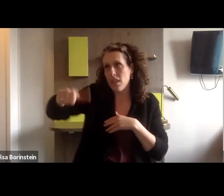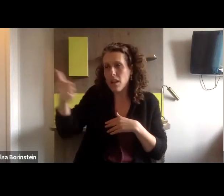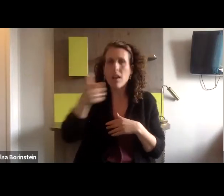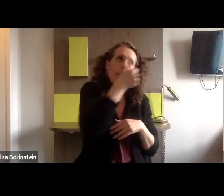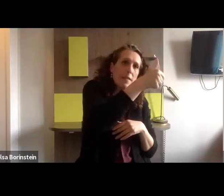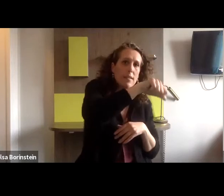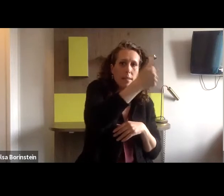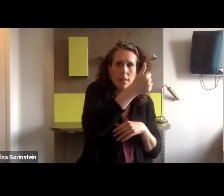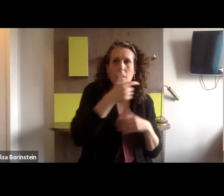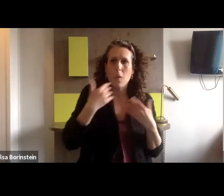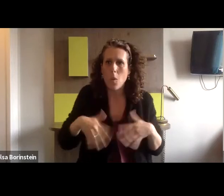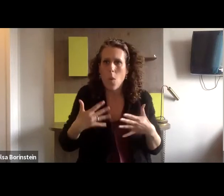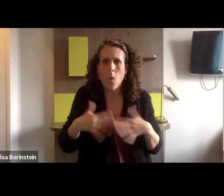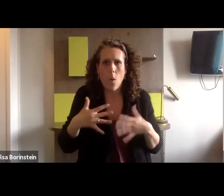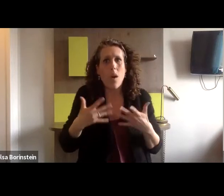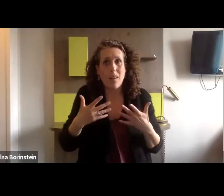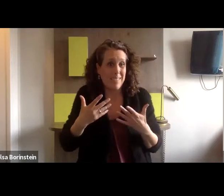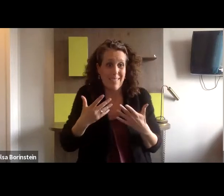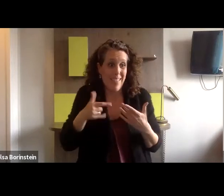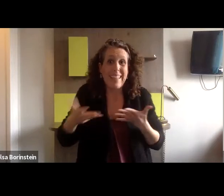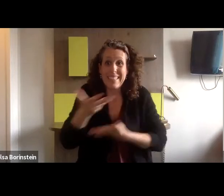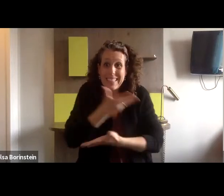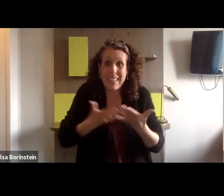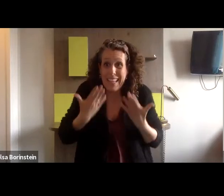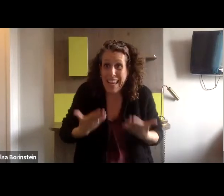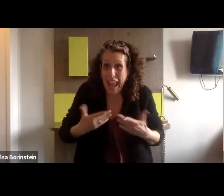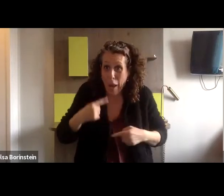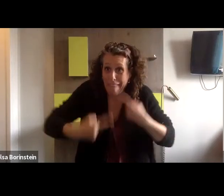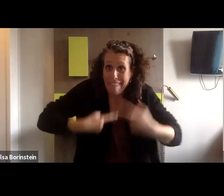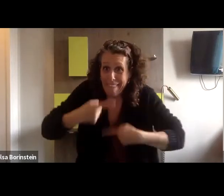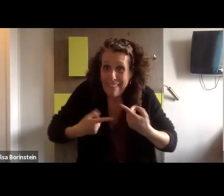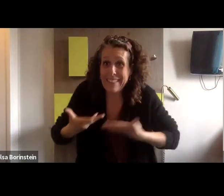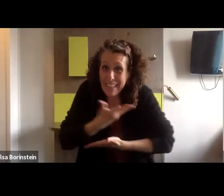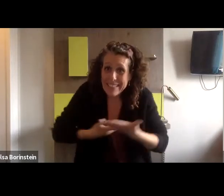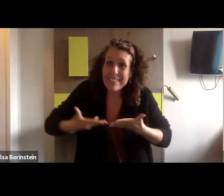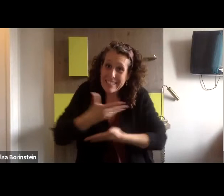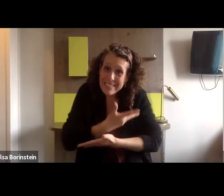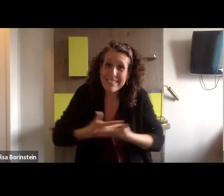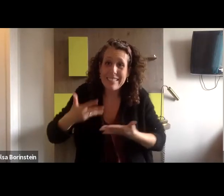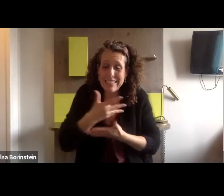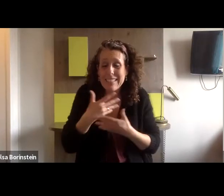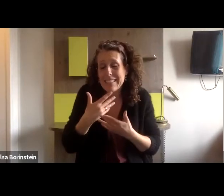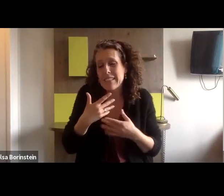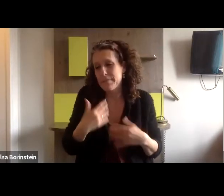lot of discussion, which is still going on in our team, which is very important. But this is really